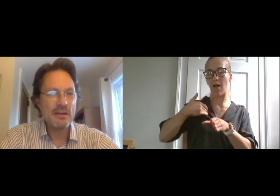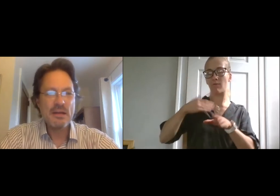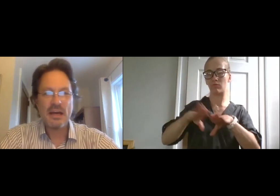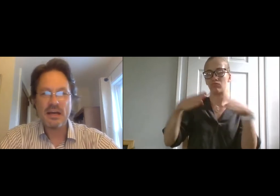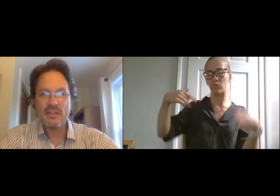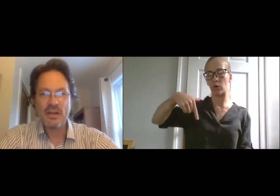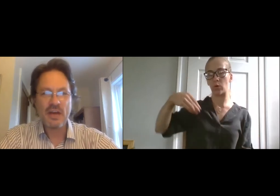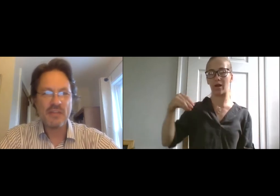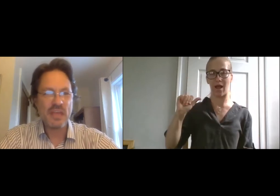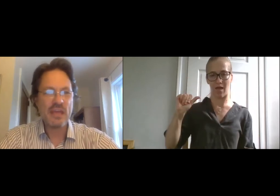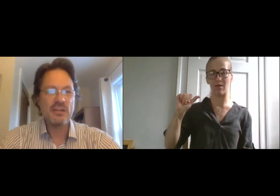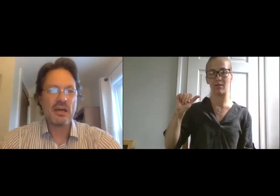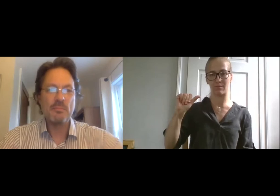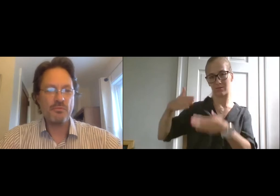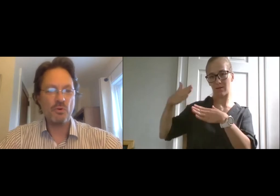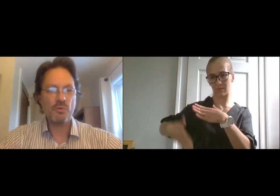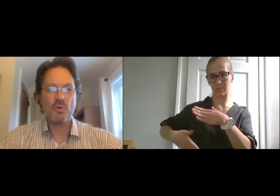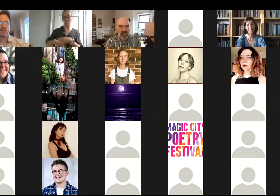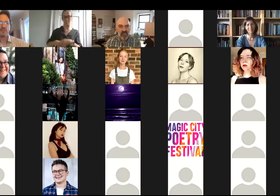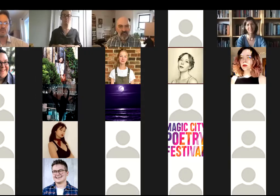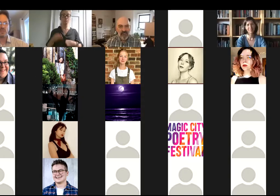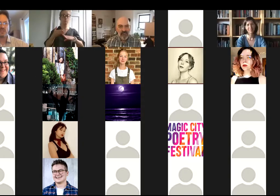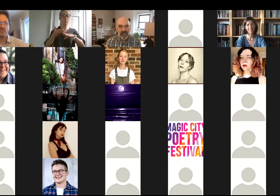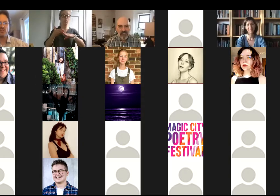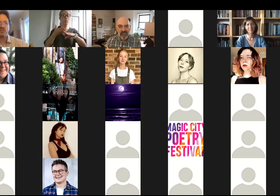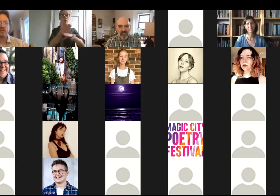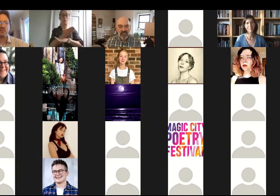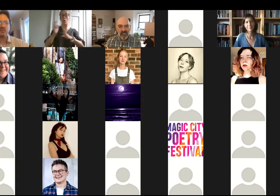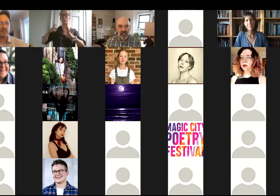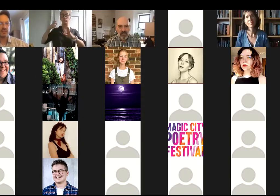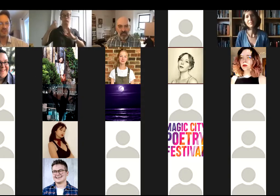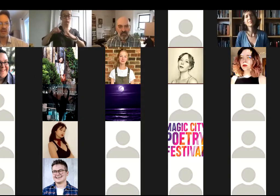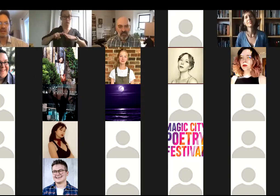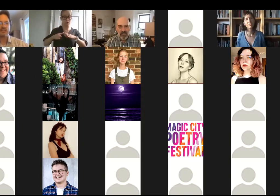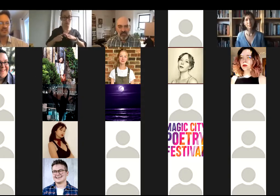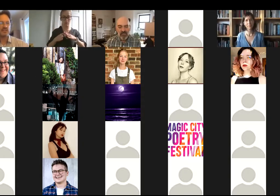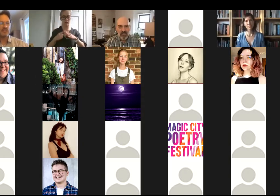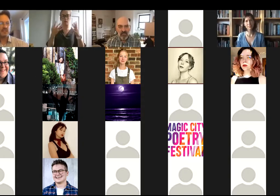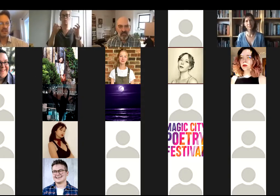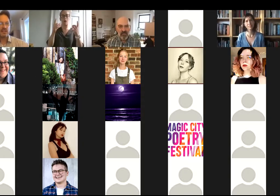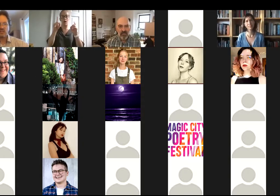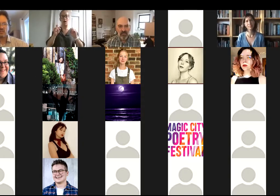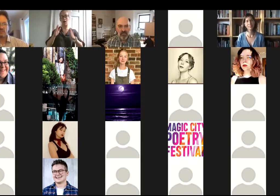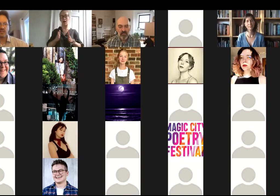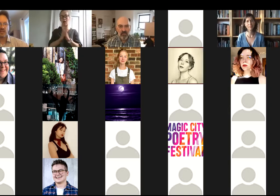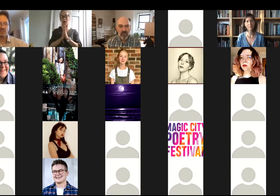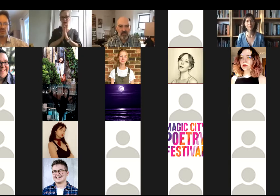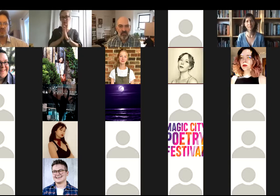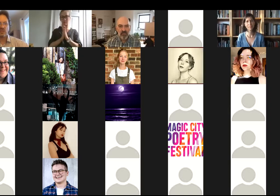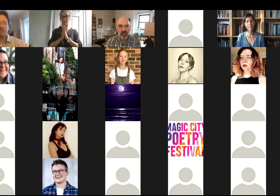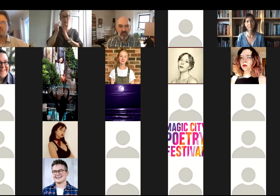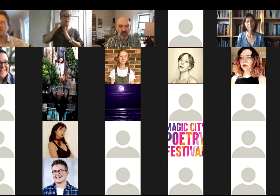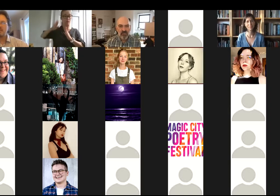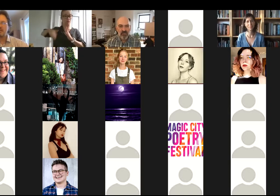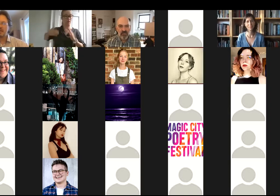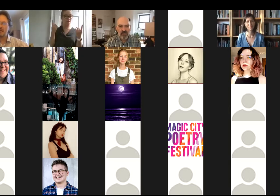Q&A there at the end. Before we get started, I would like to ask, if it hasn't already